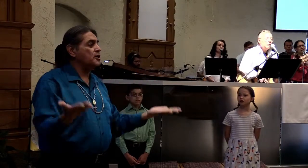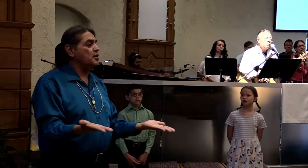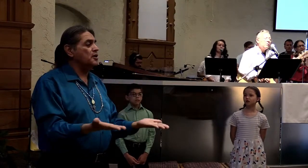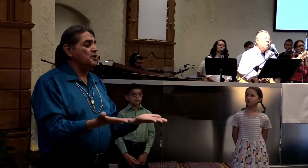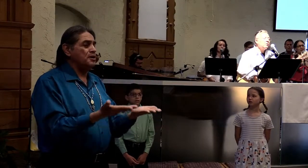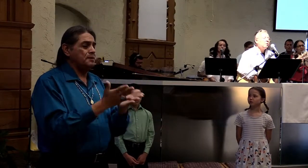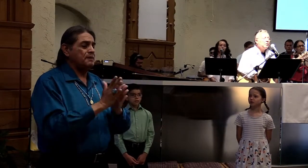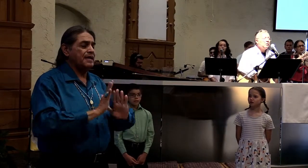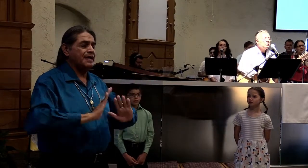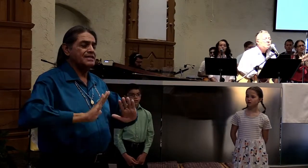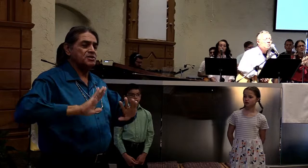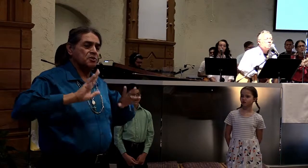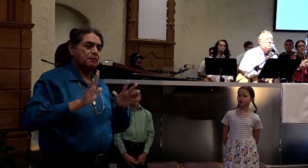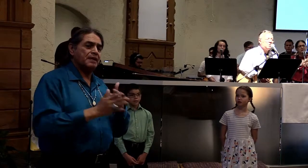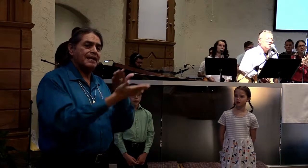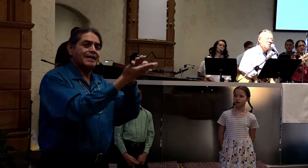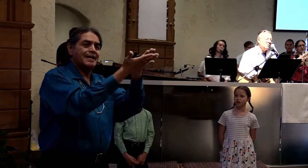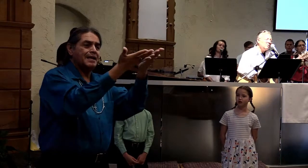on earth peace